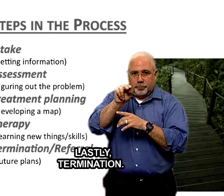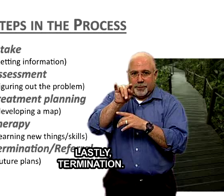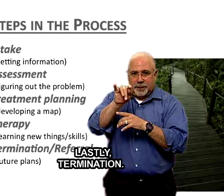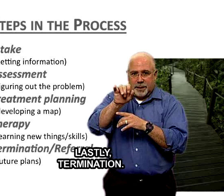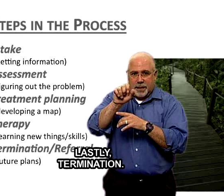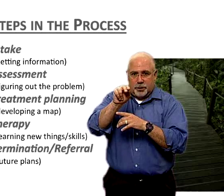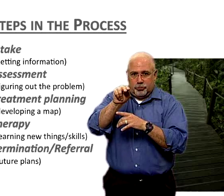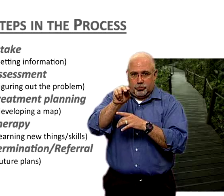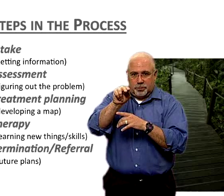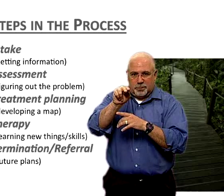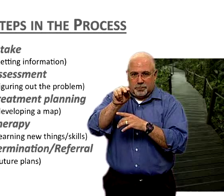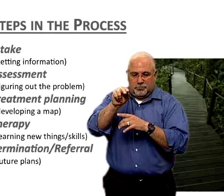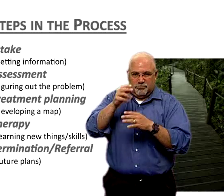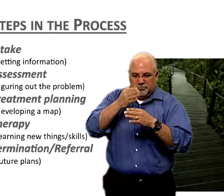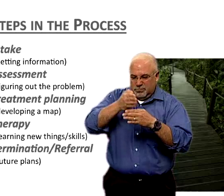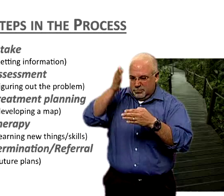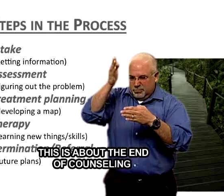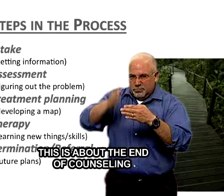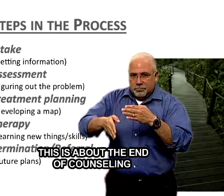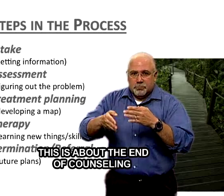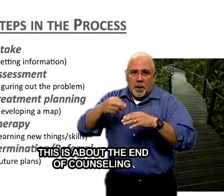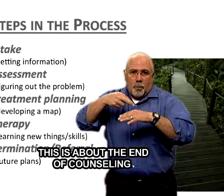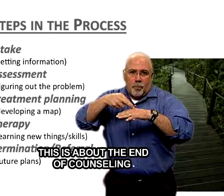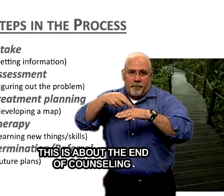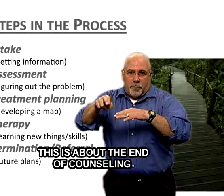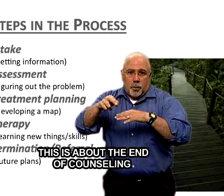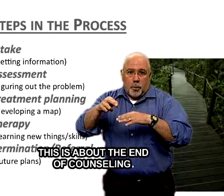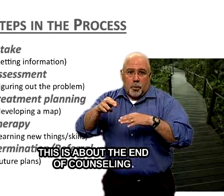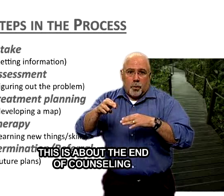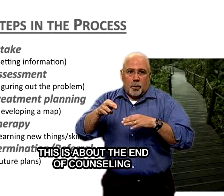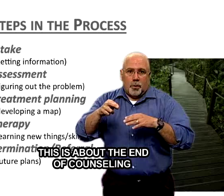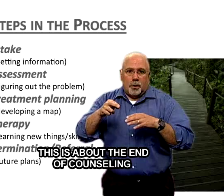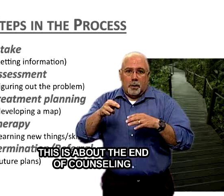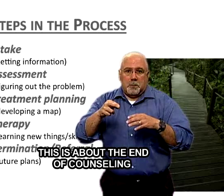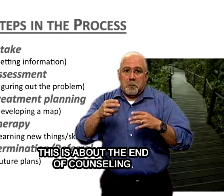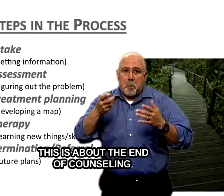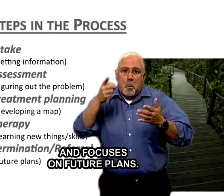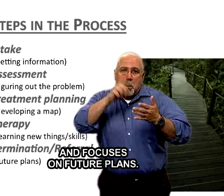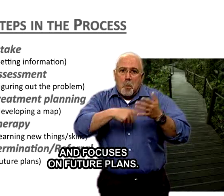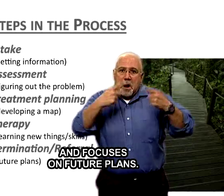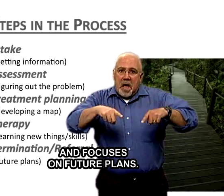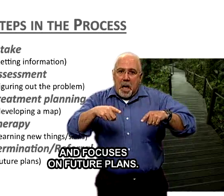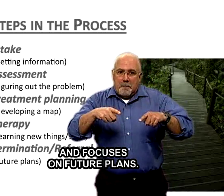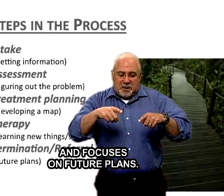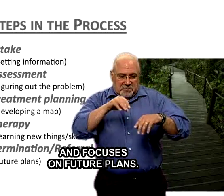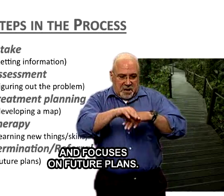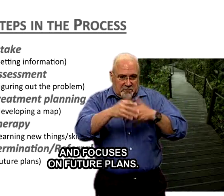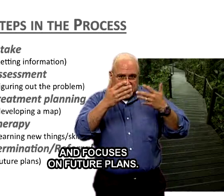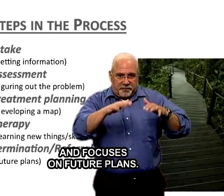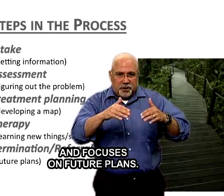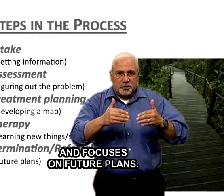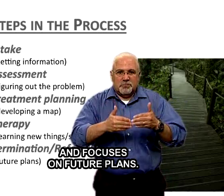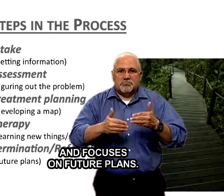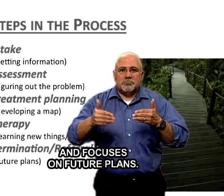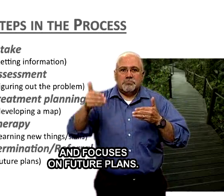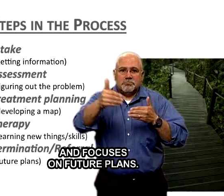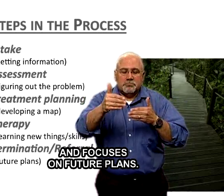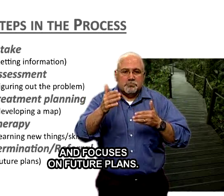termination. This is about the end of counseling and focuses on future plans.